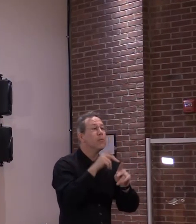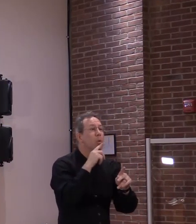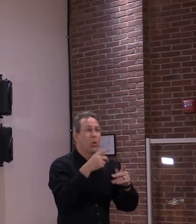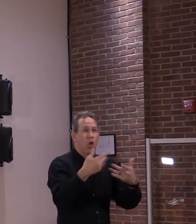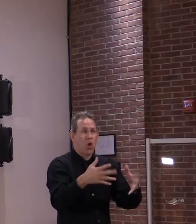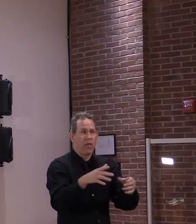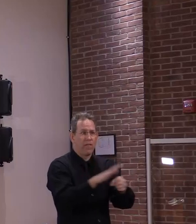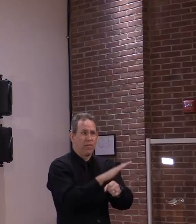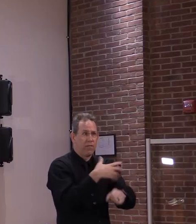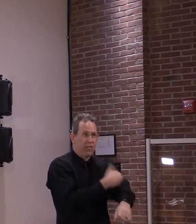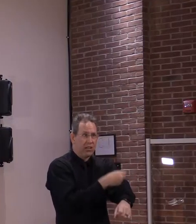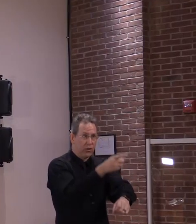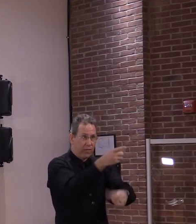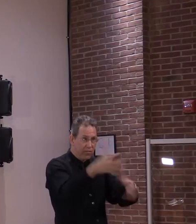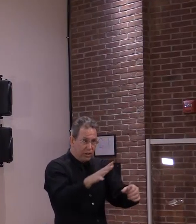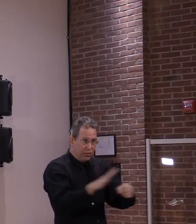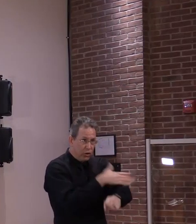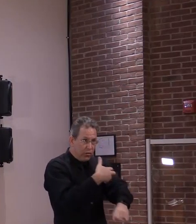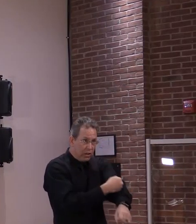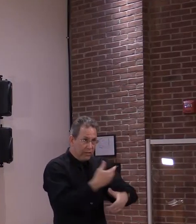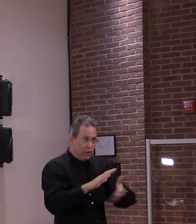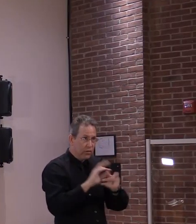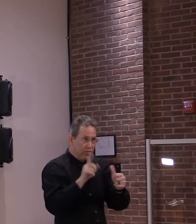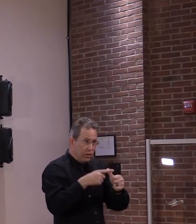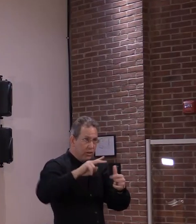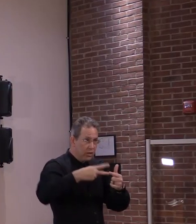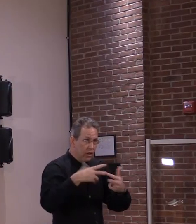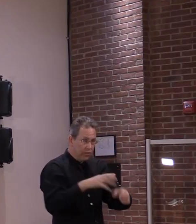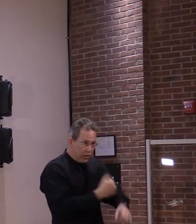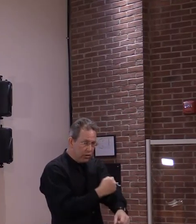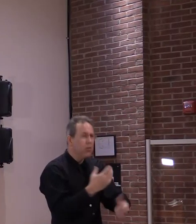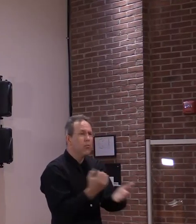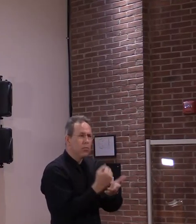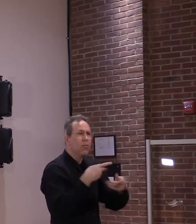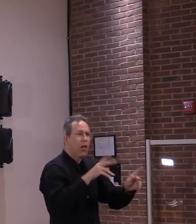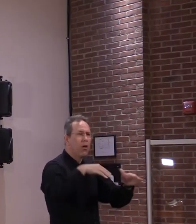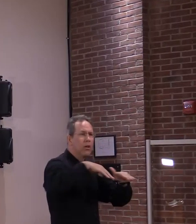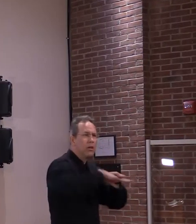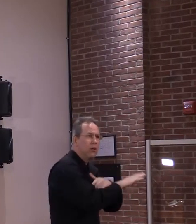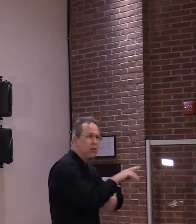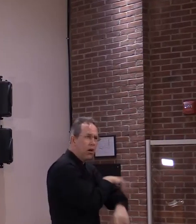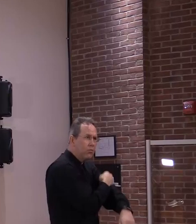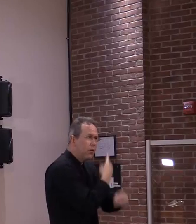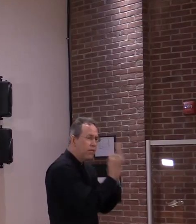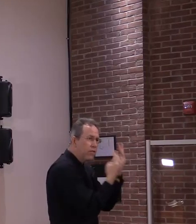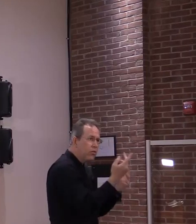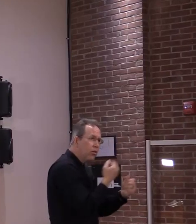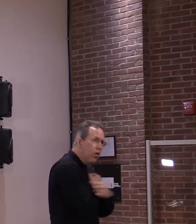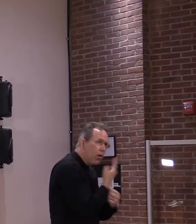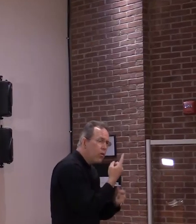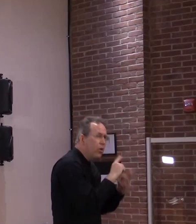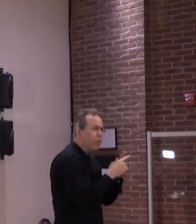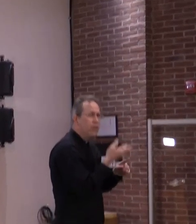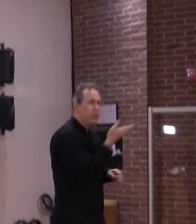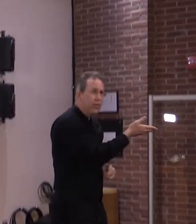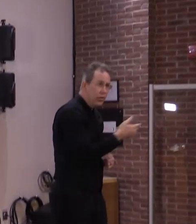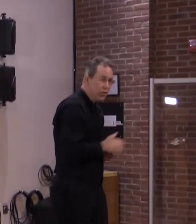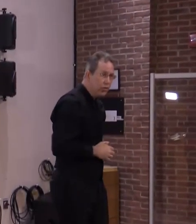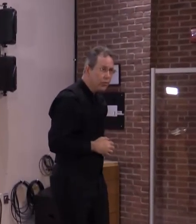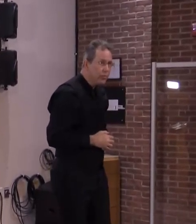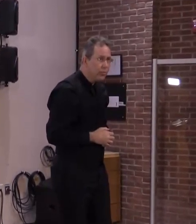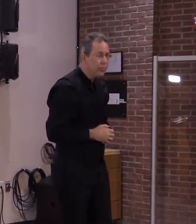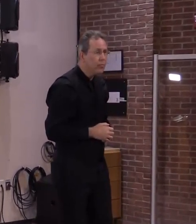can now choose to allow fully vaccinated individuals to visit patients in their hospitals. These visitors will